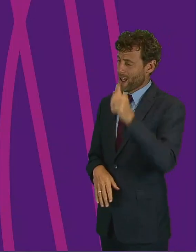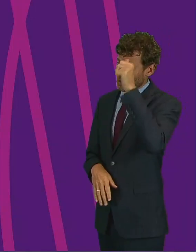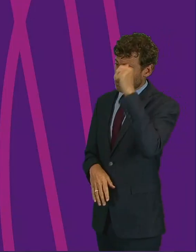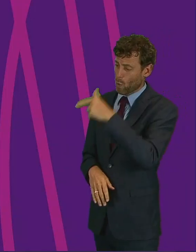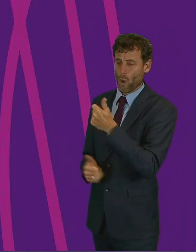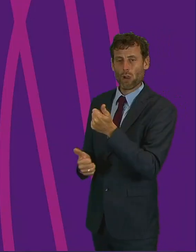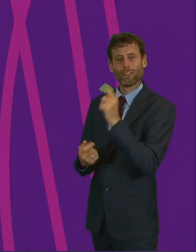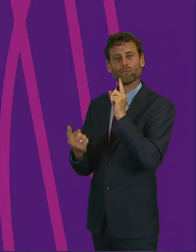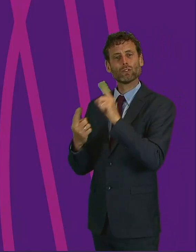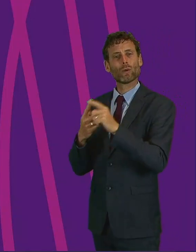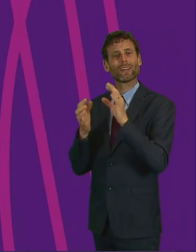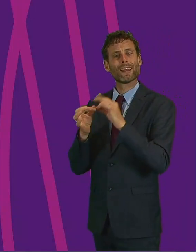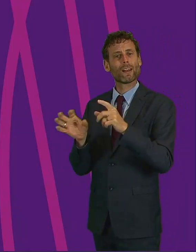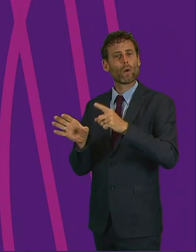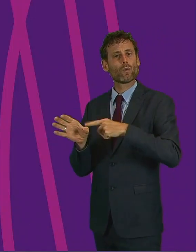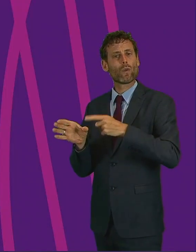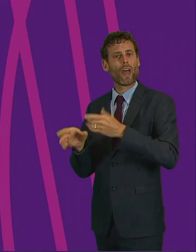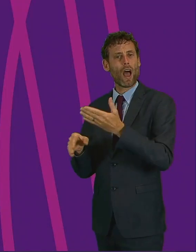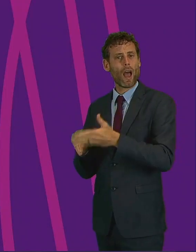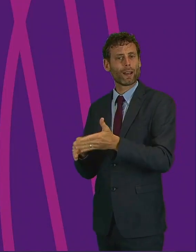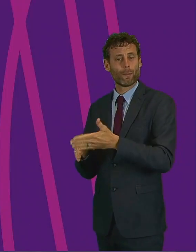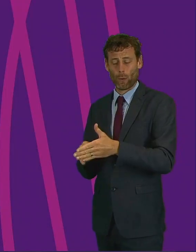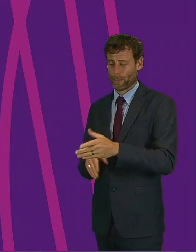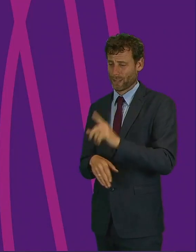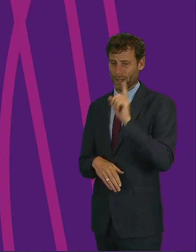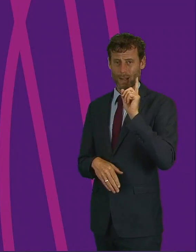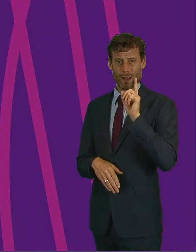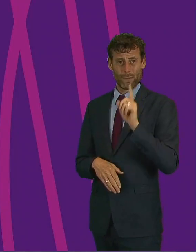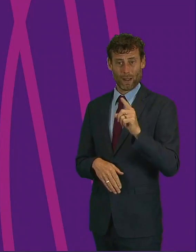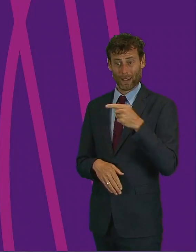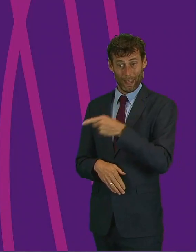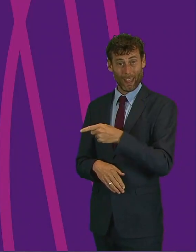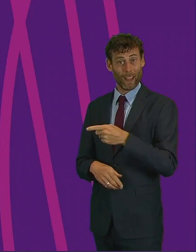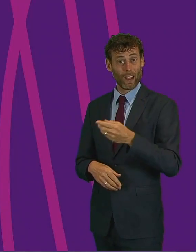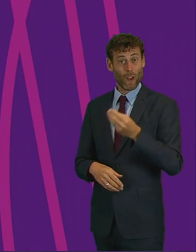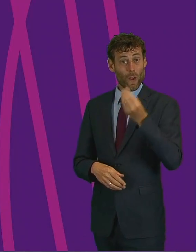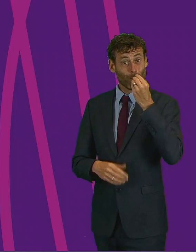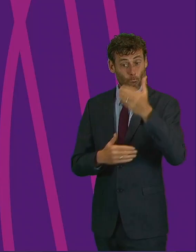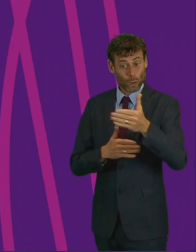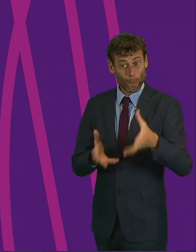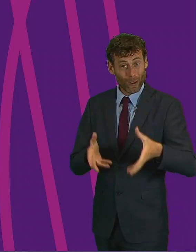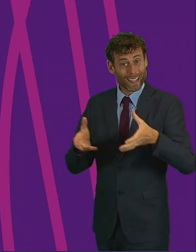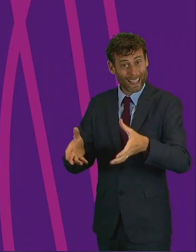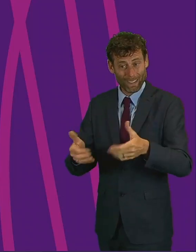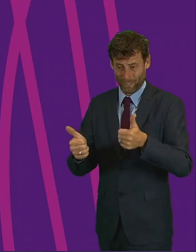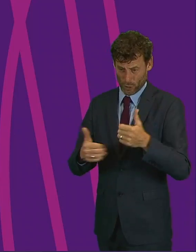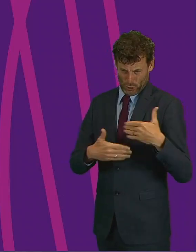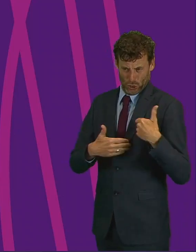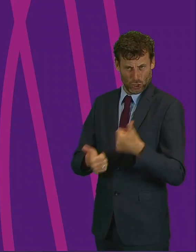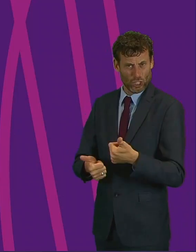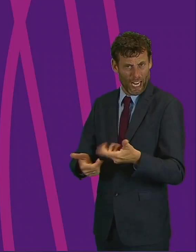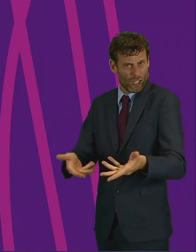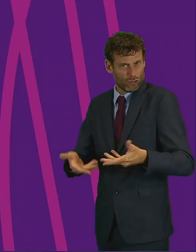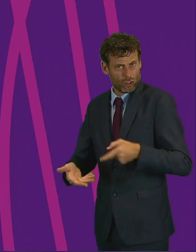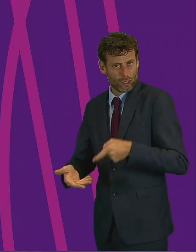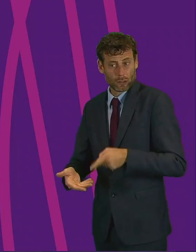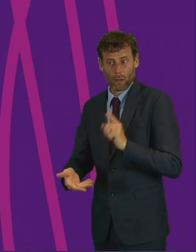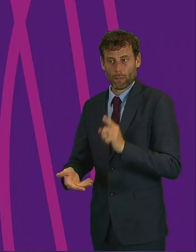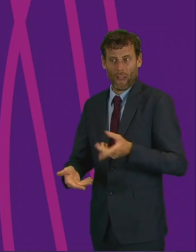which is important. But they get a very generous food box, but no other specific support for their particular